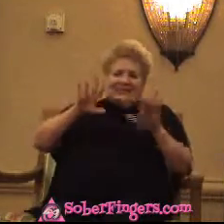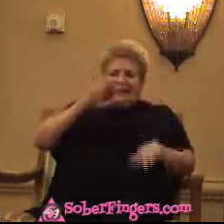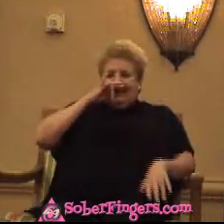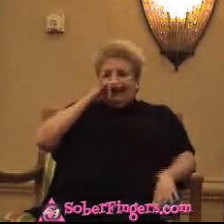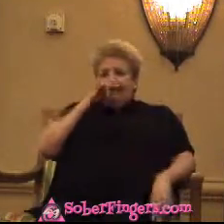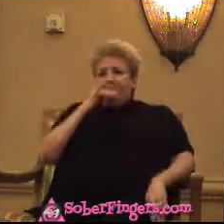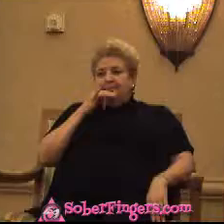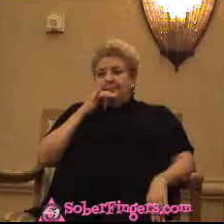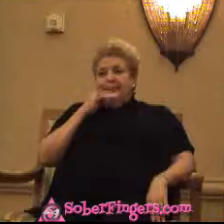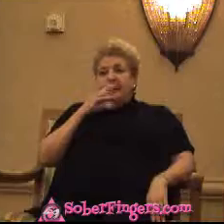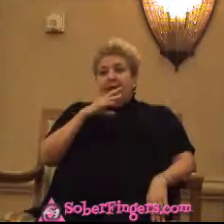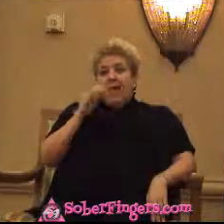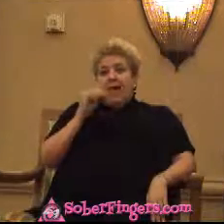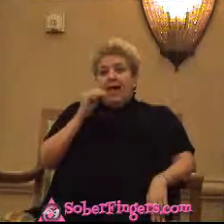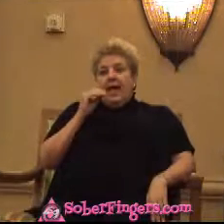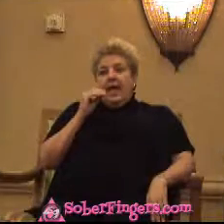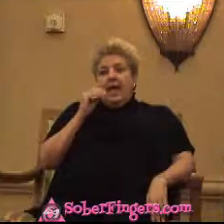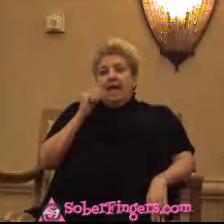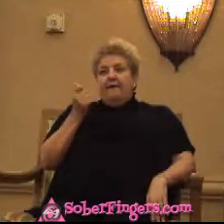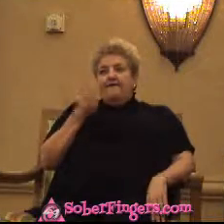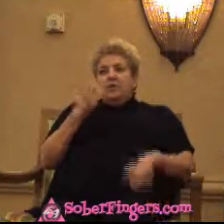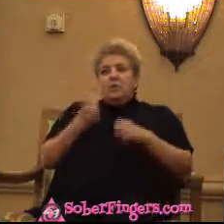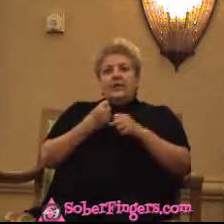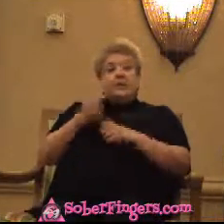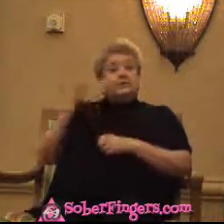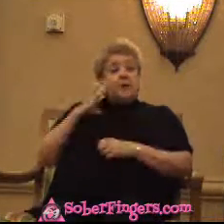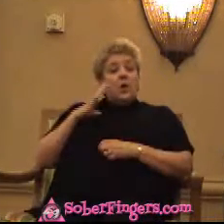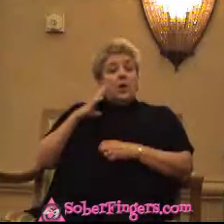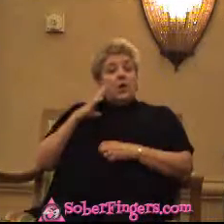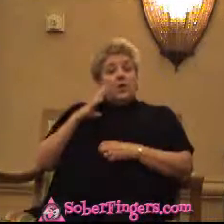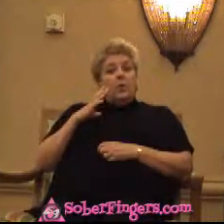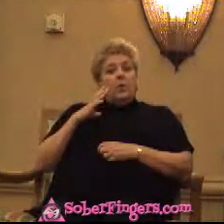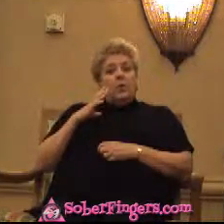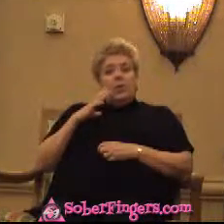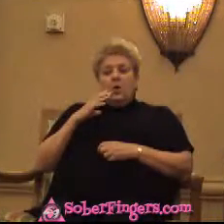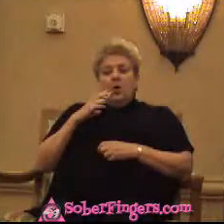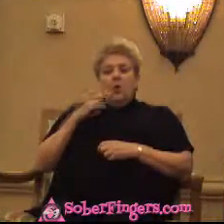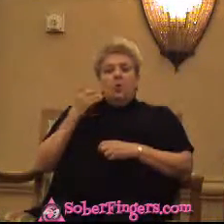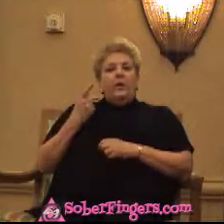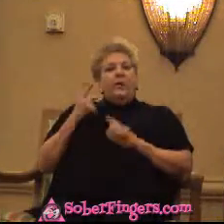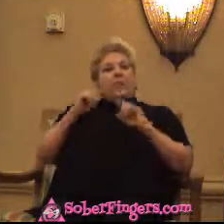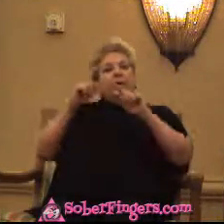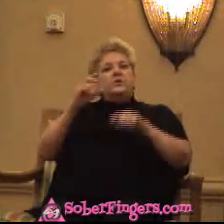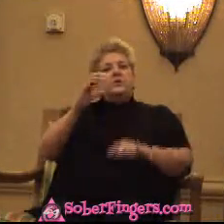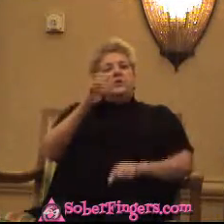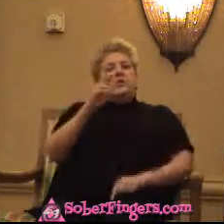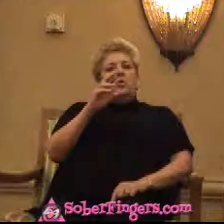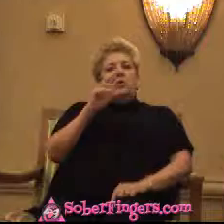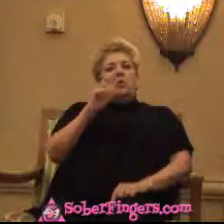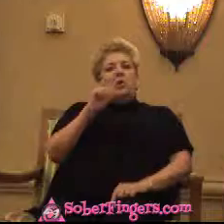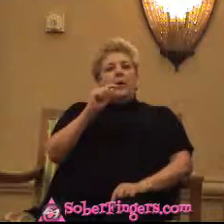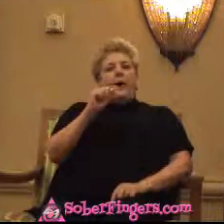Then a couple of years ago, we went to Croatia. I have a family that lives on this island in Croatia, the Adriatic